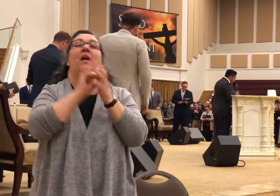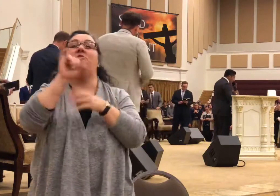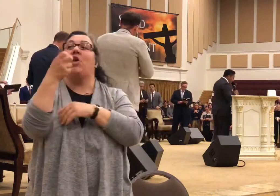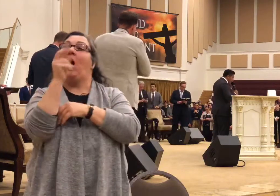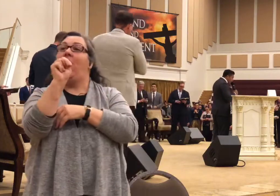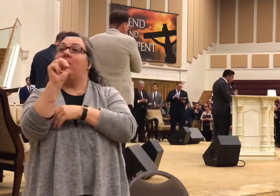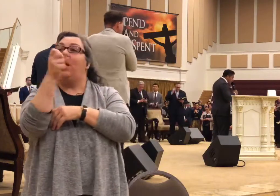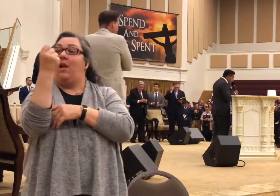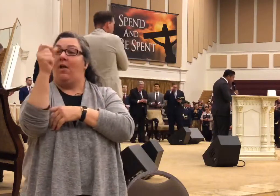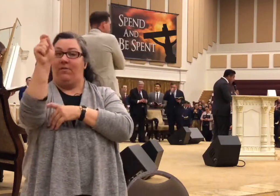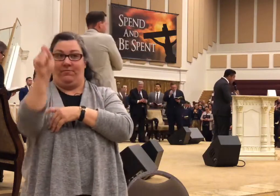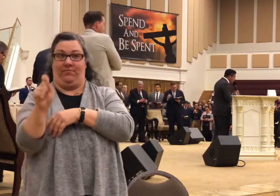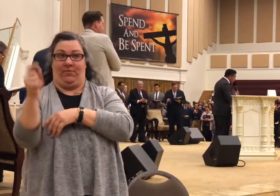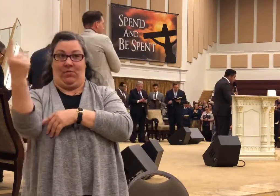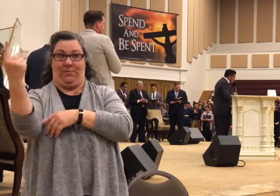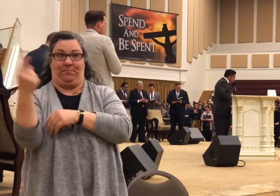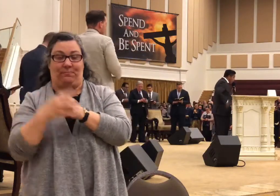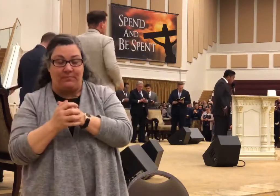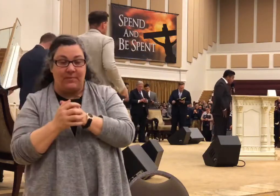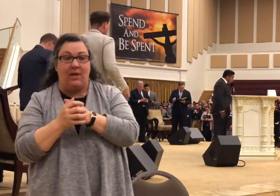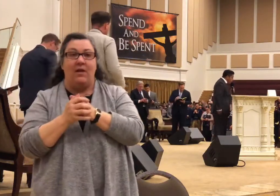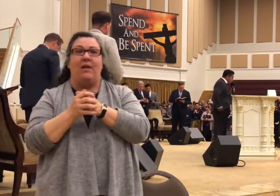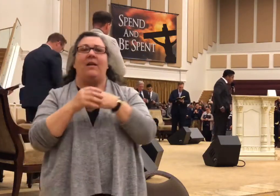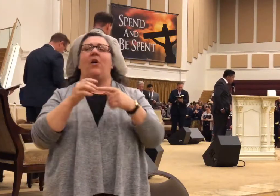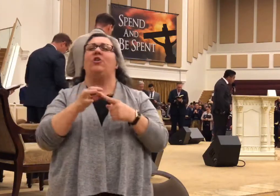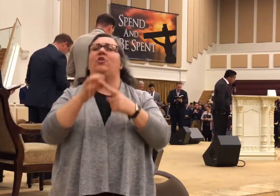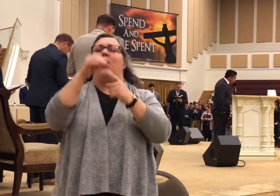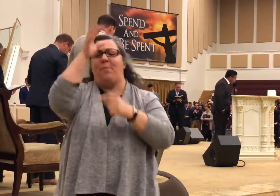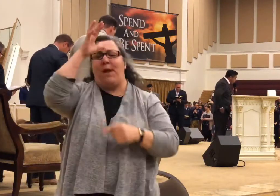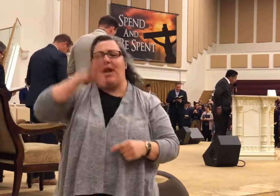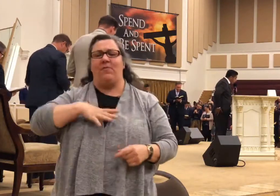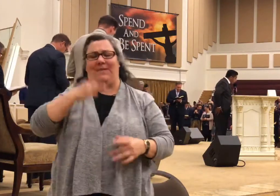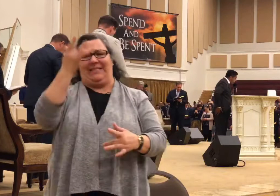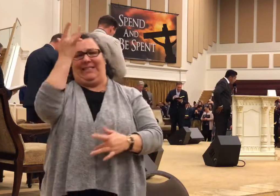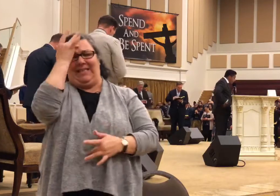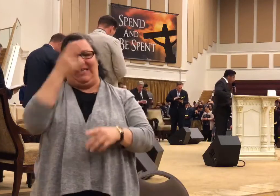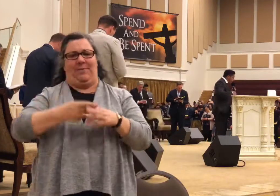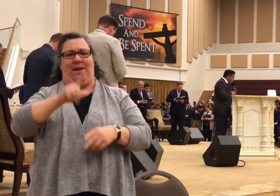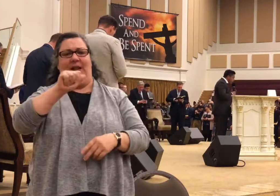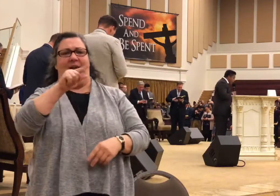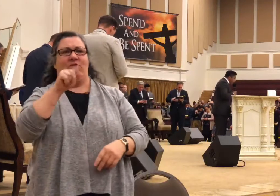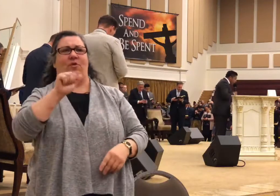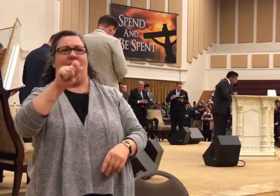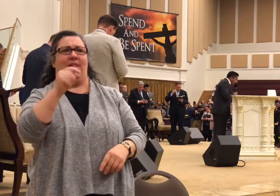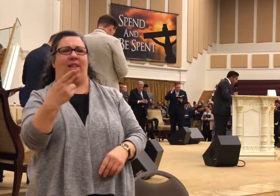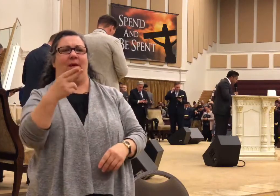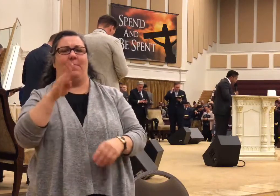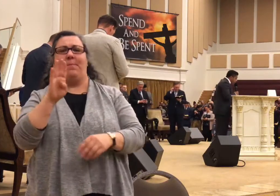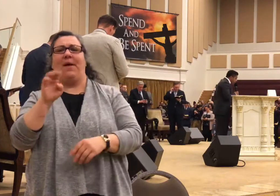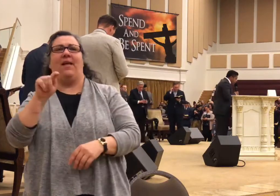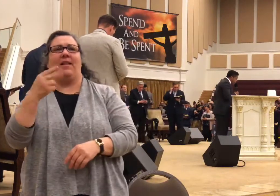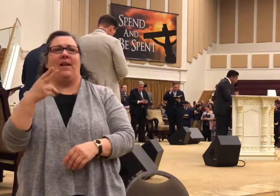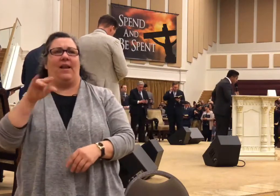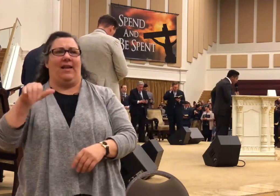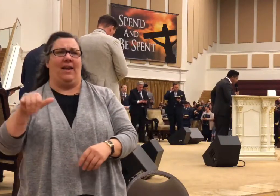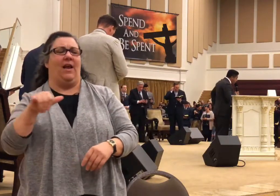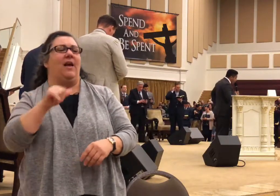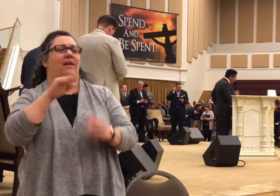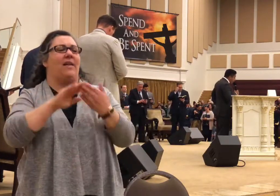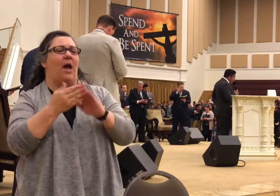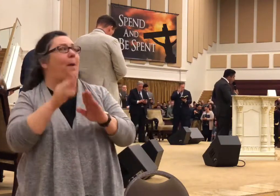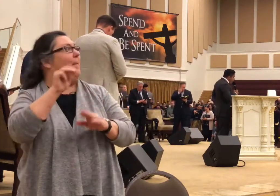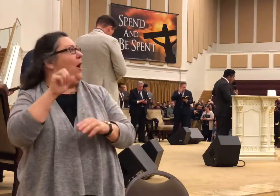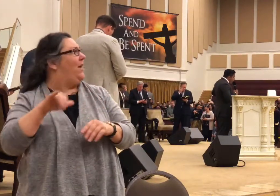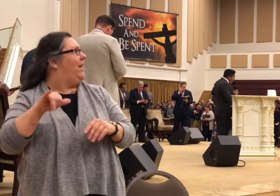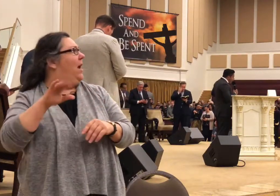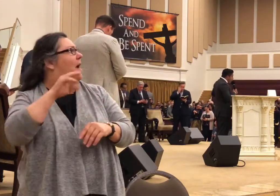John chapter 11 and verse 1. Now a certain man was sick named Lazarus of Bethany, the town of Mary and her sister Martha.